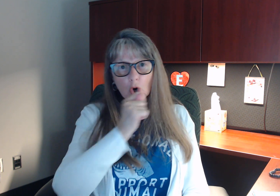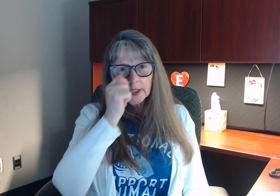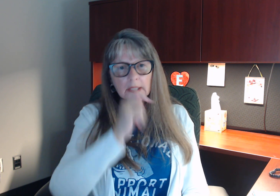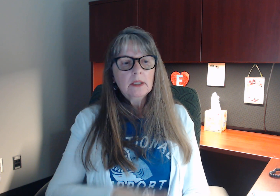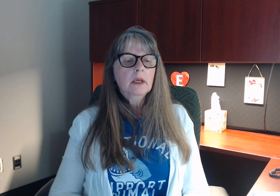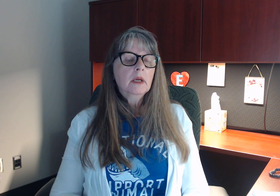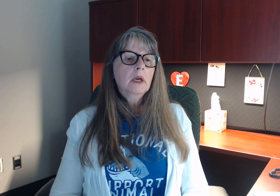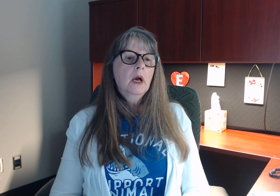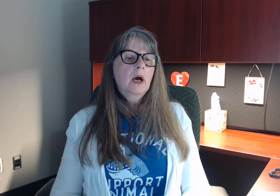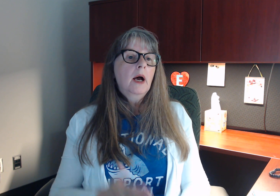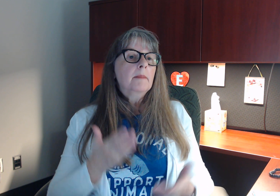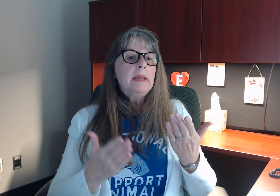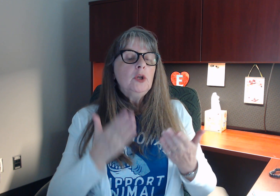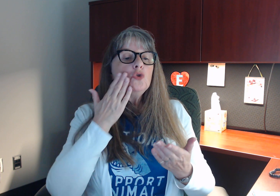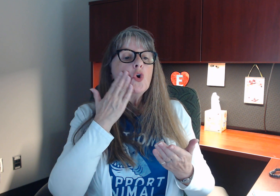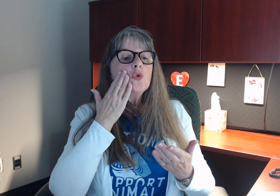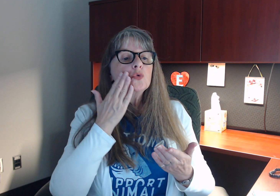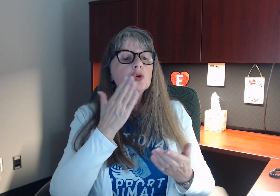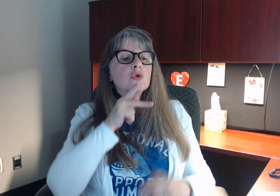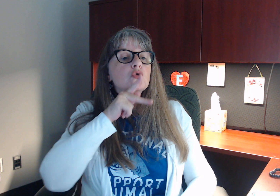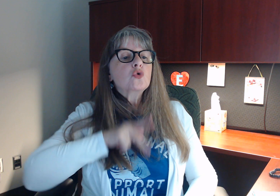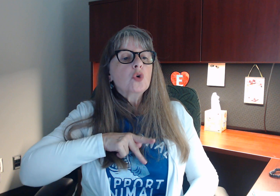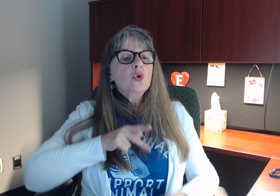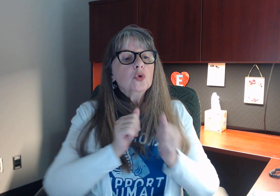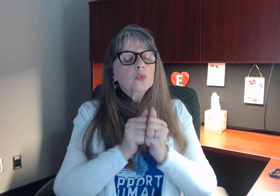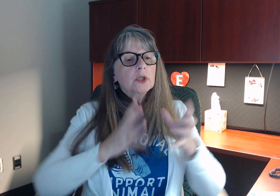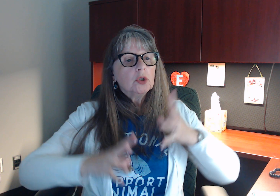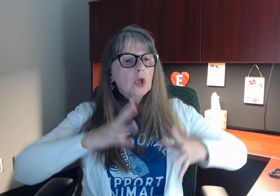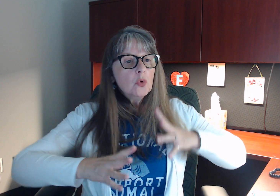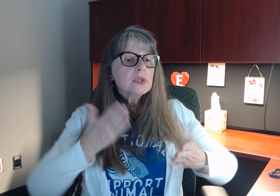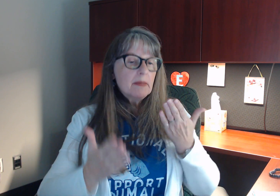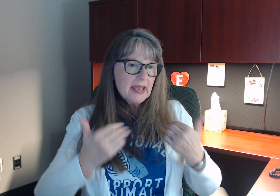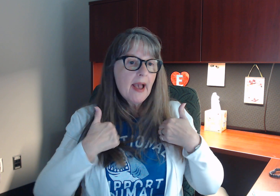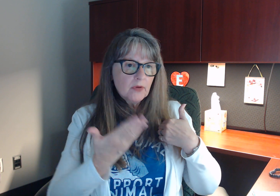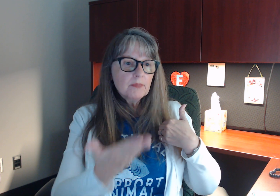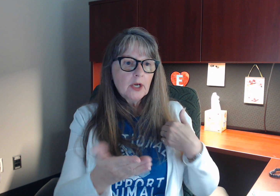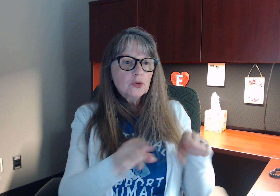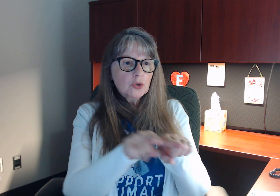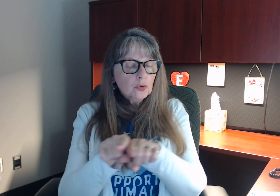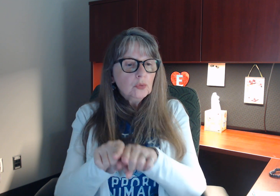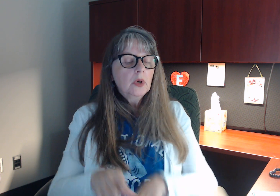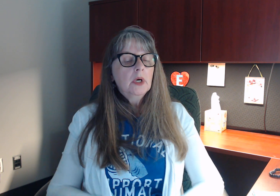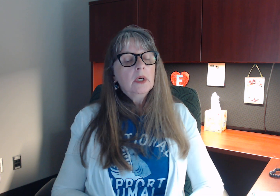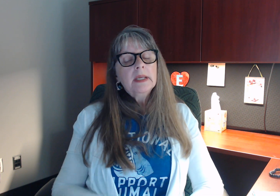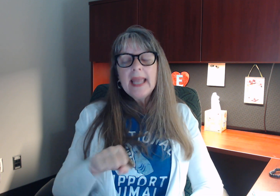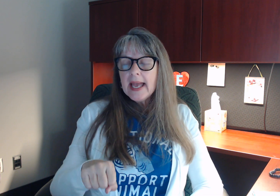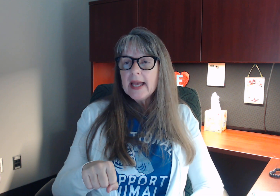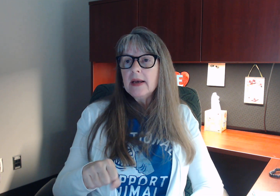Target. Maybe those Kroger's with the clothes, they may have them there too. Yeah, they